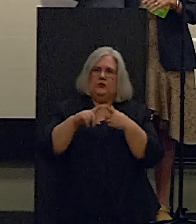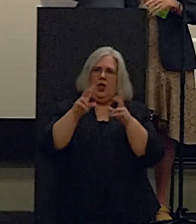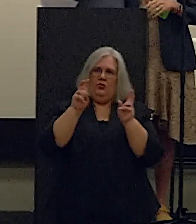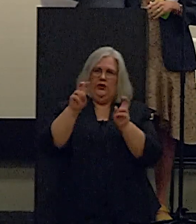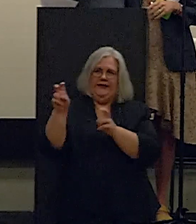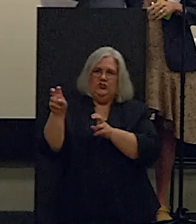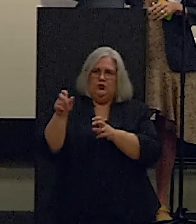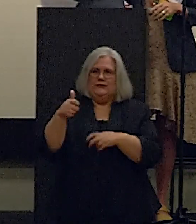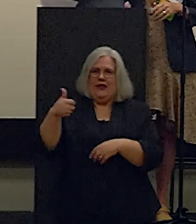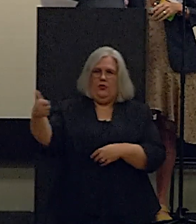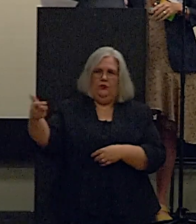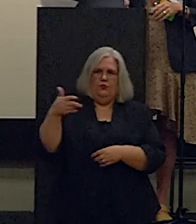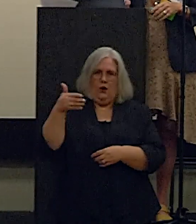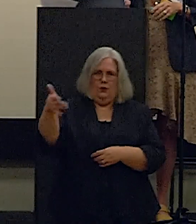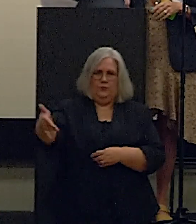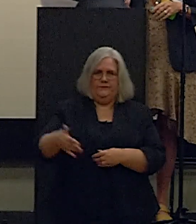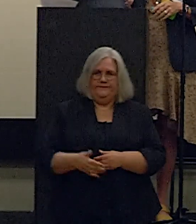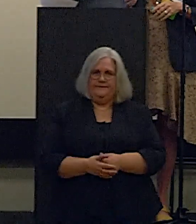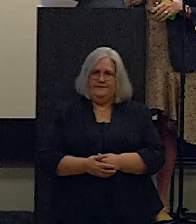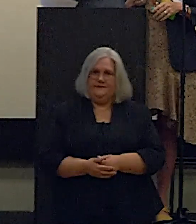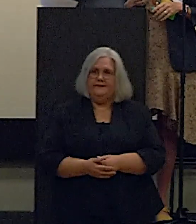down the road.